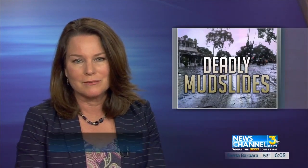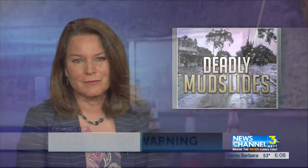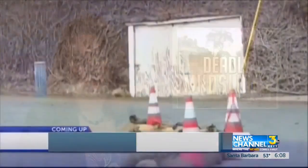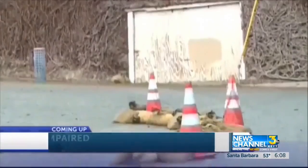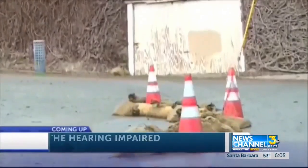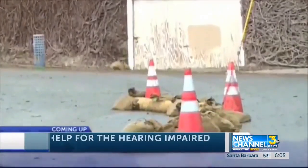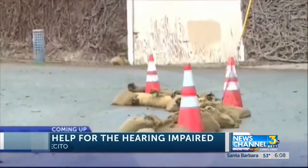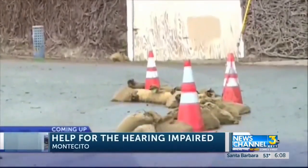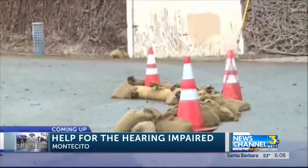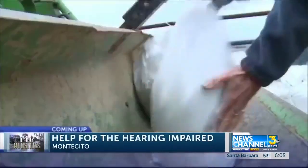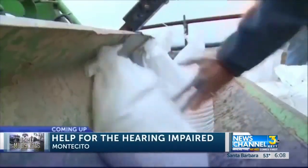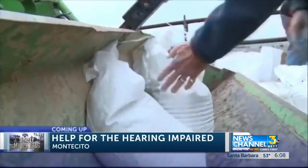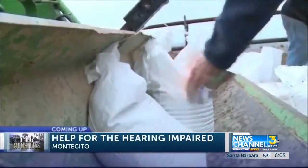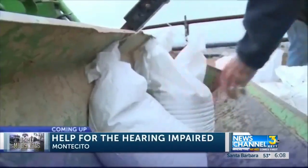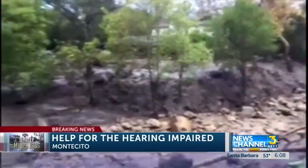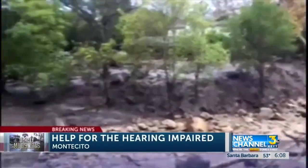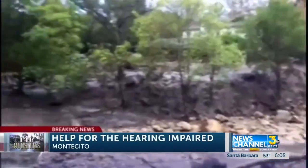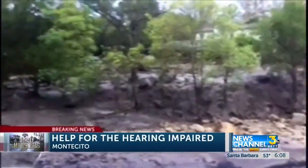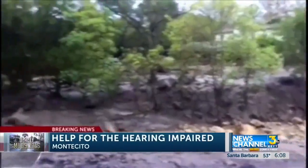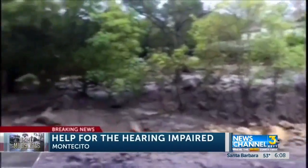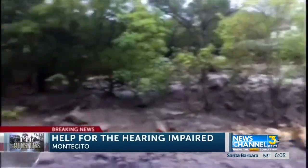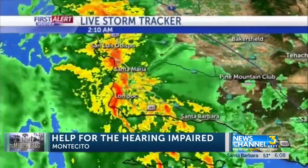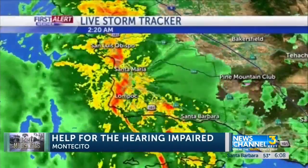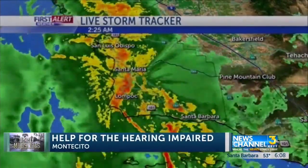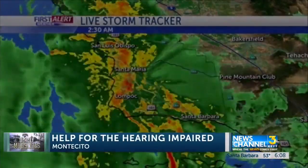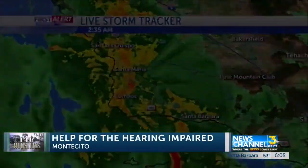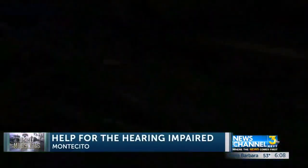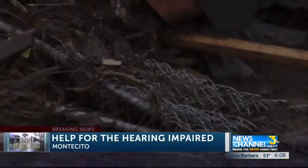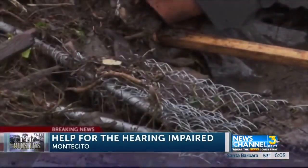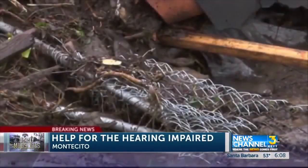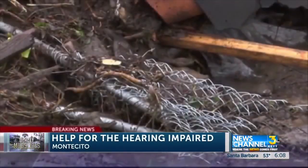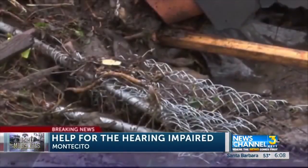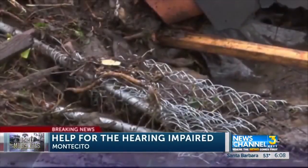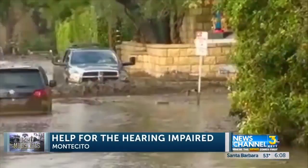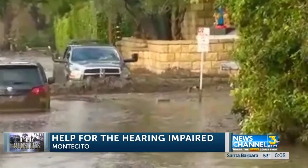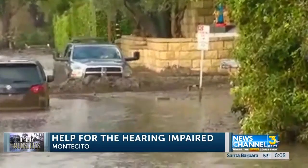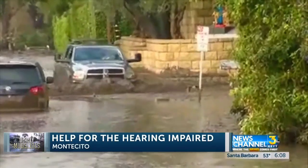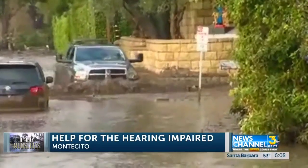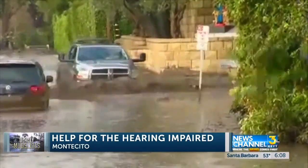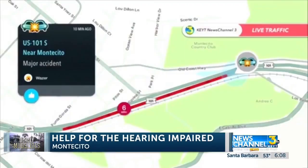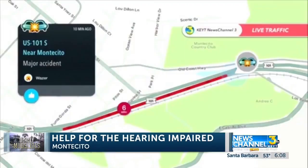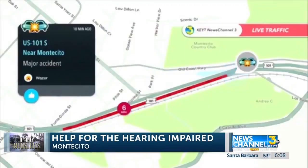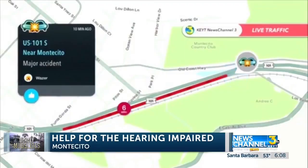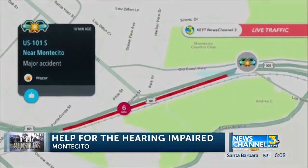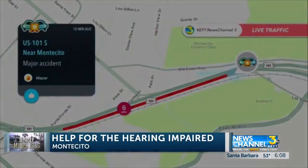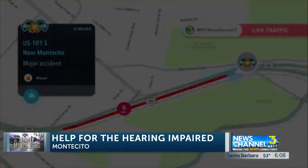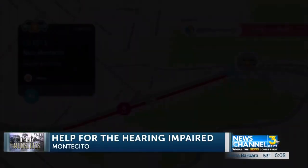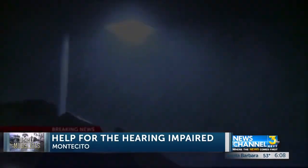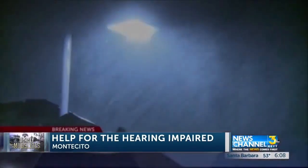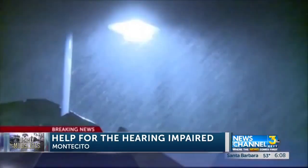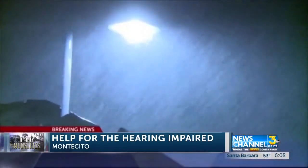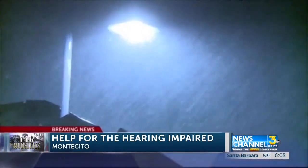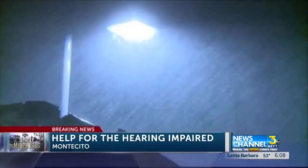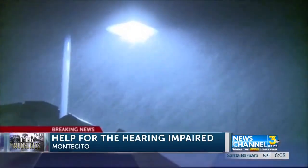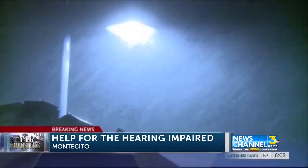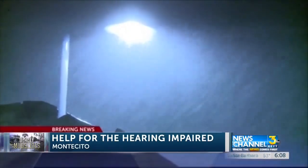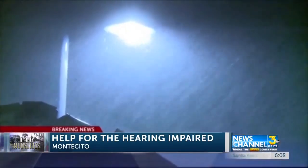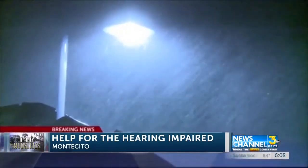We're tracking flash flood warning. Intense rainfall, southbound traffic on the 101. This is what any